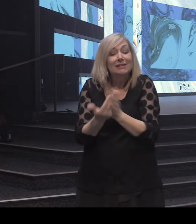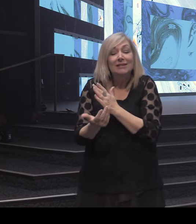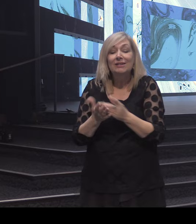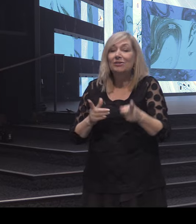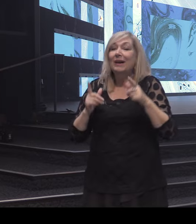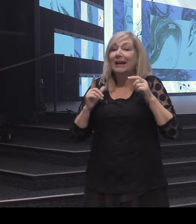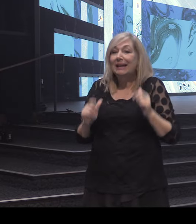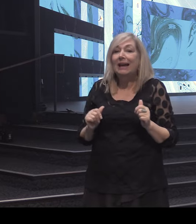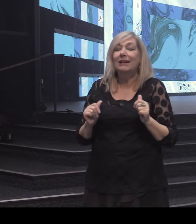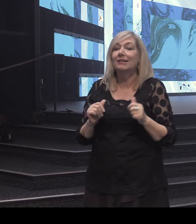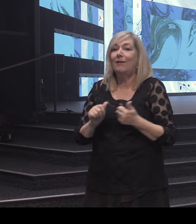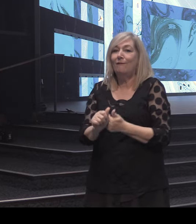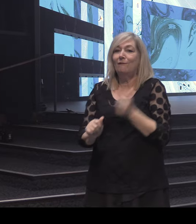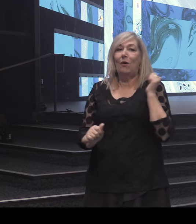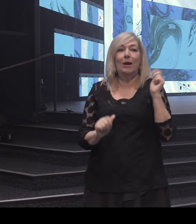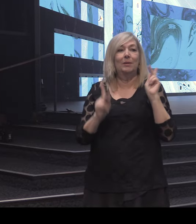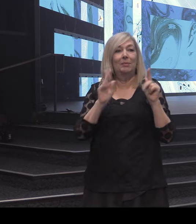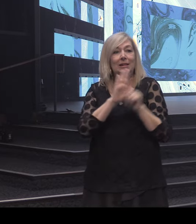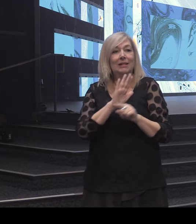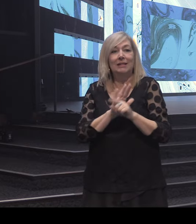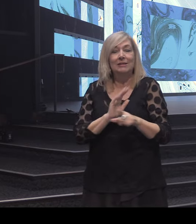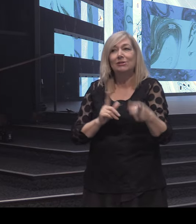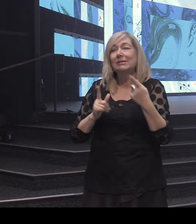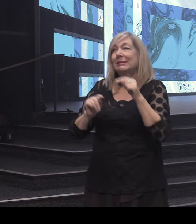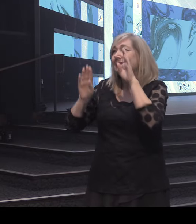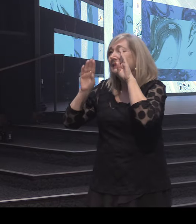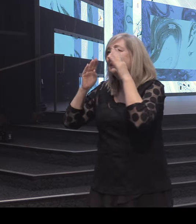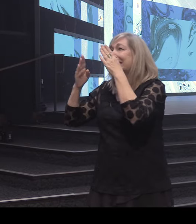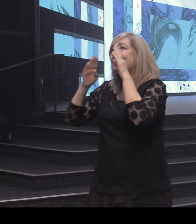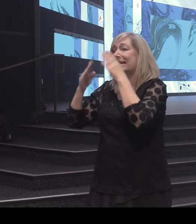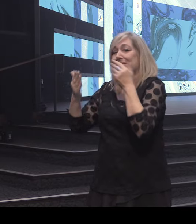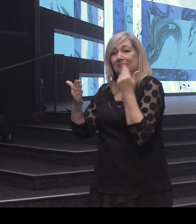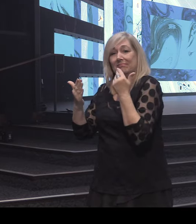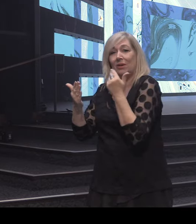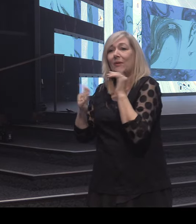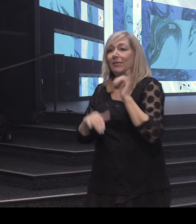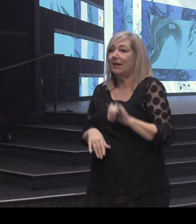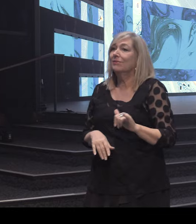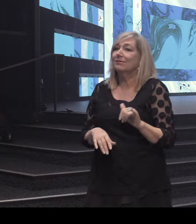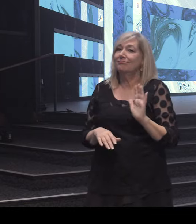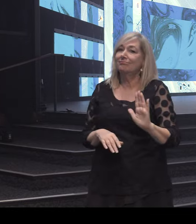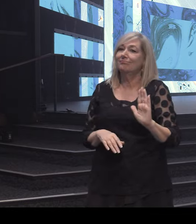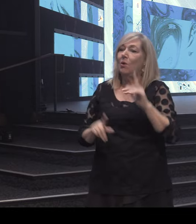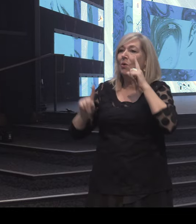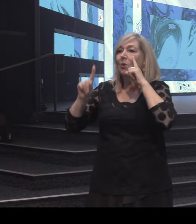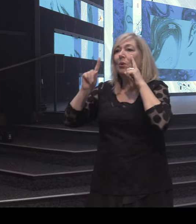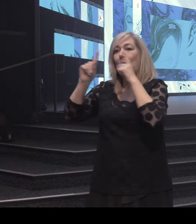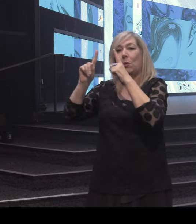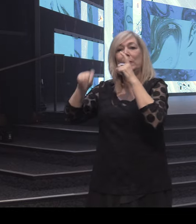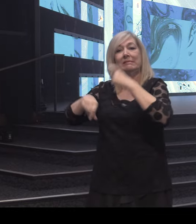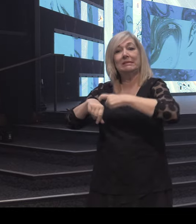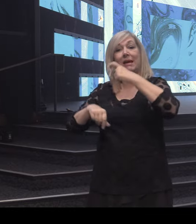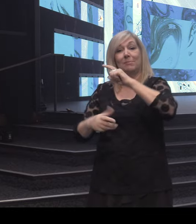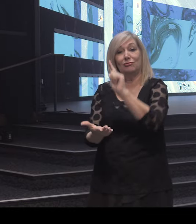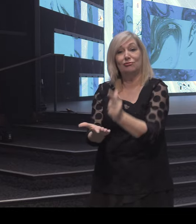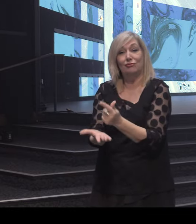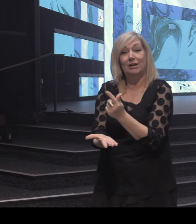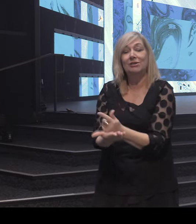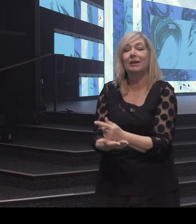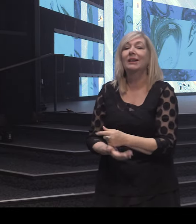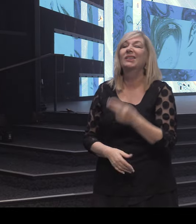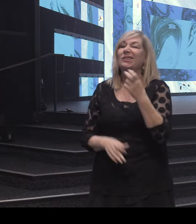being backslidden at the time of her graduation, that would be a pretty decent goal. But then she came to one of our conferences, like